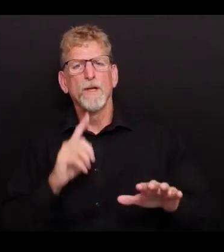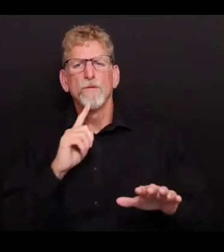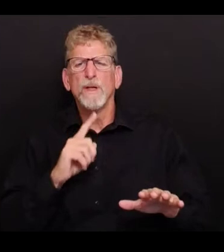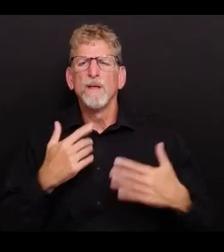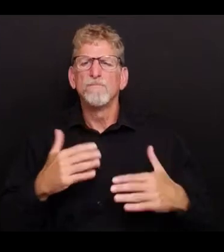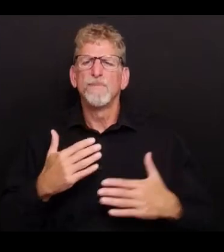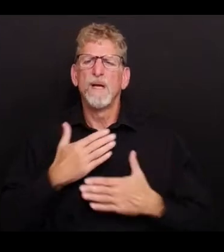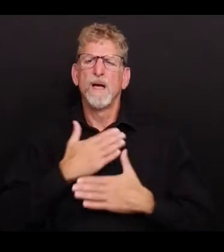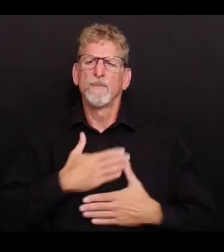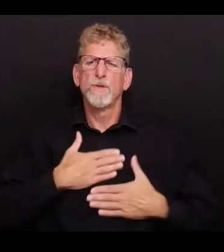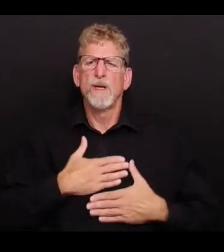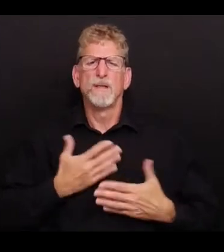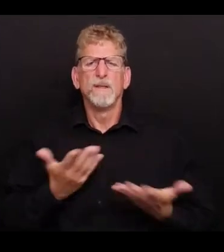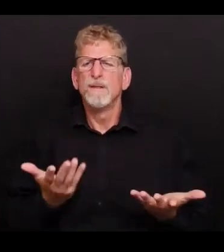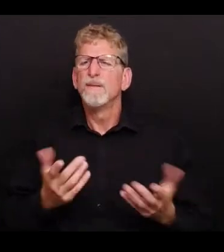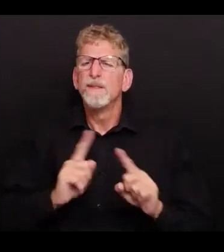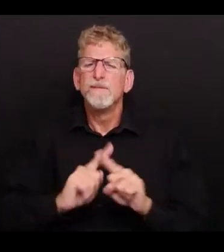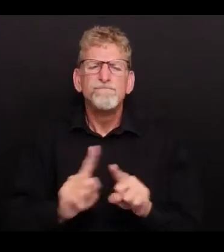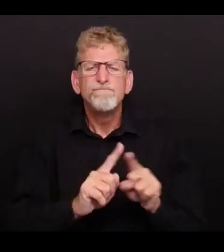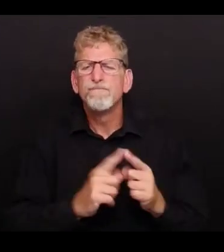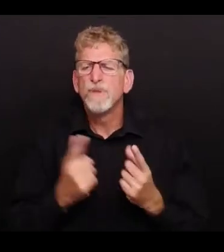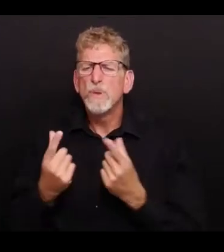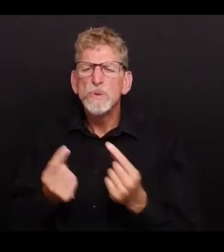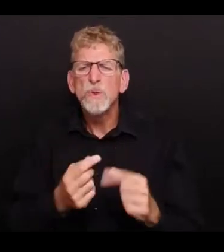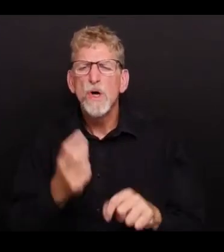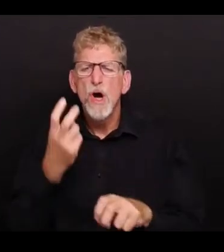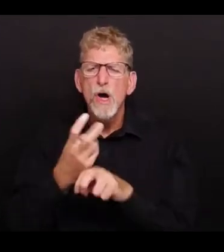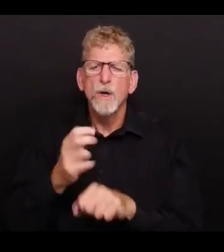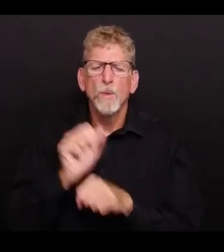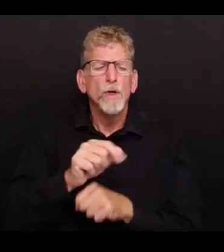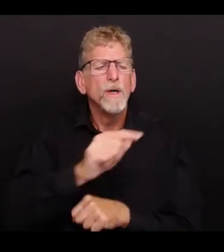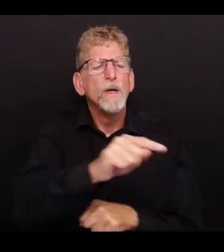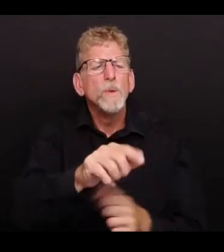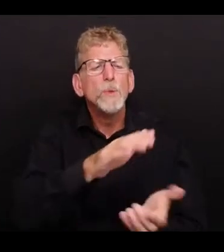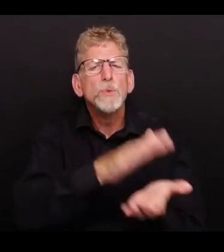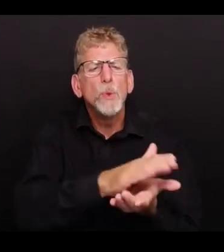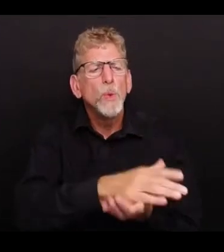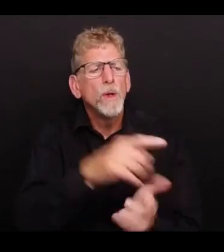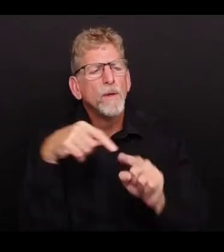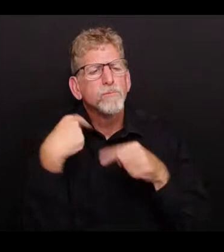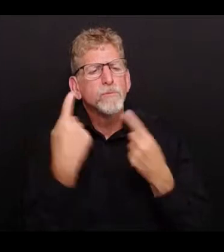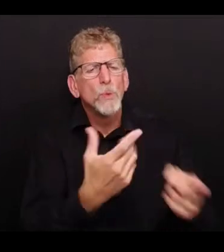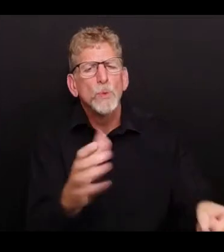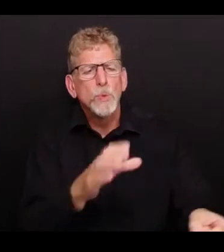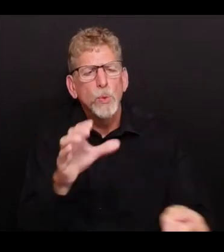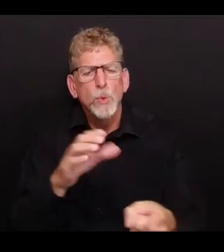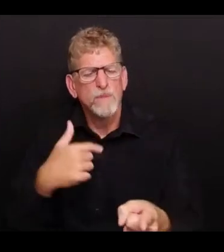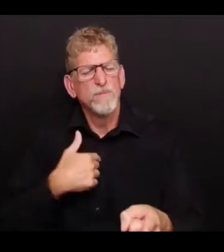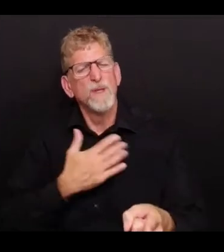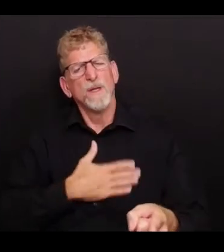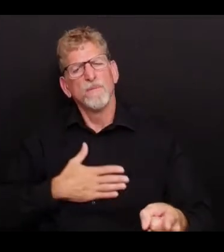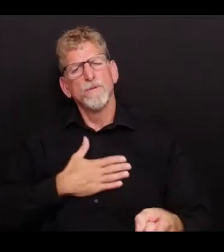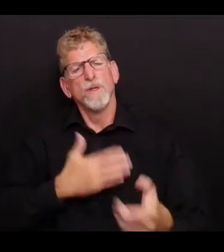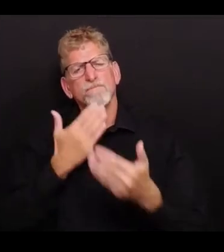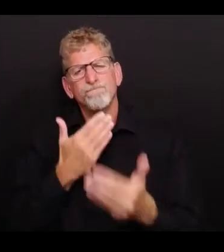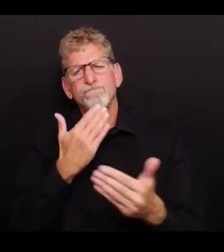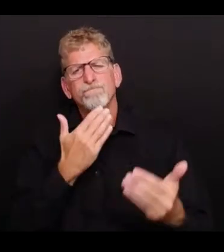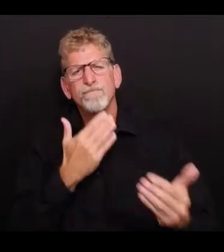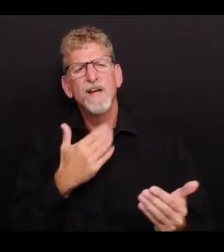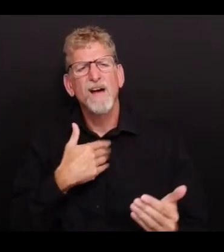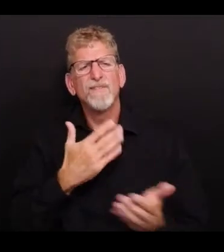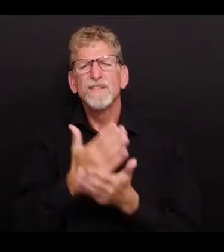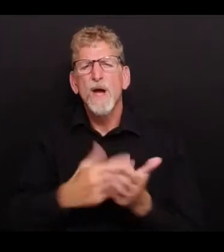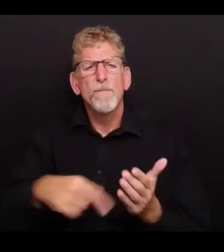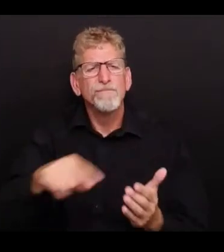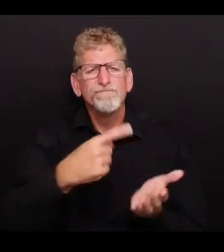local school leaders are doing, and we recognize the difficulty of some of those conversations. So the idea